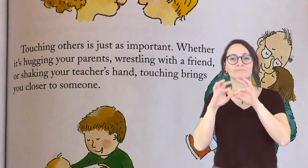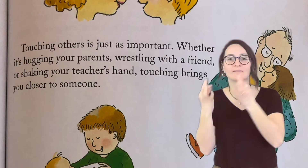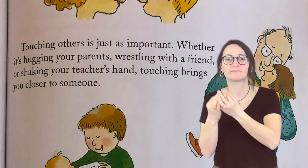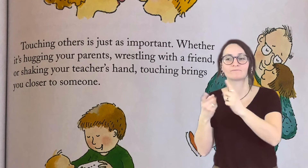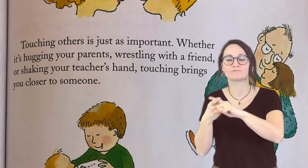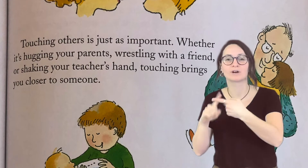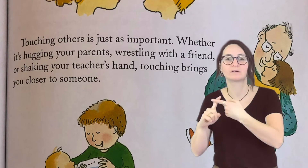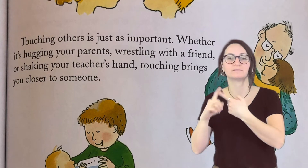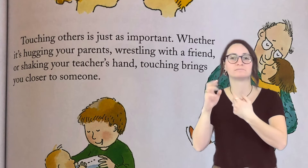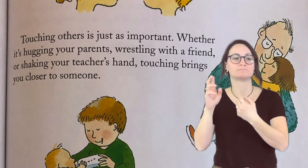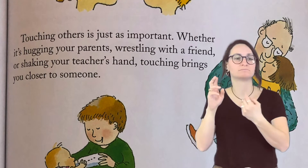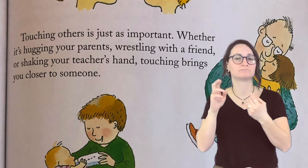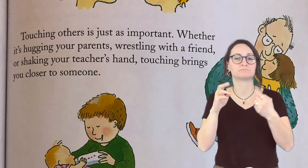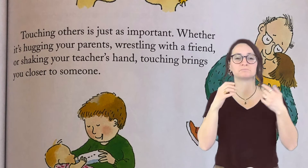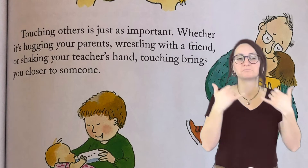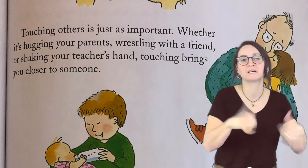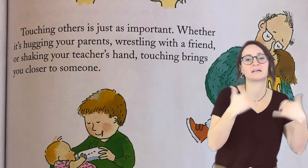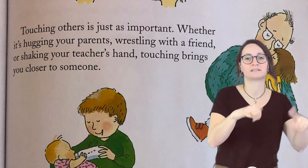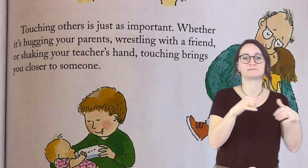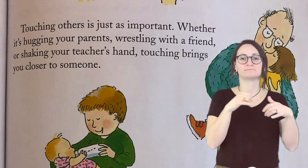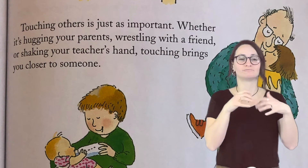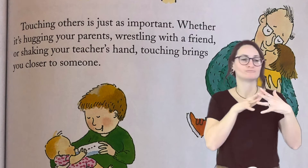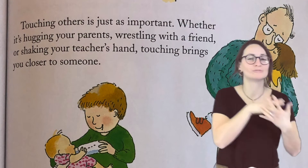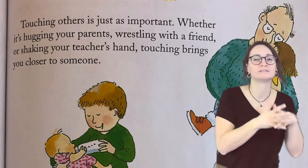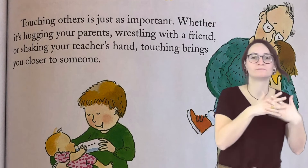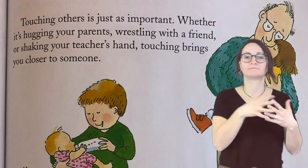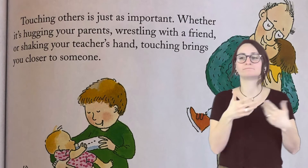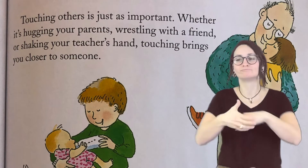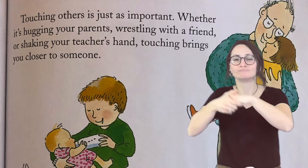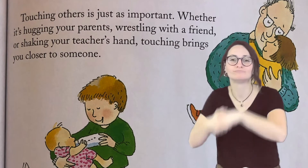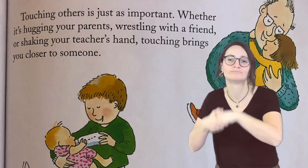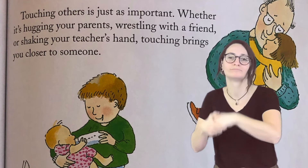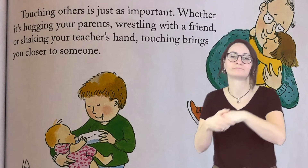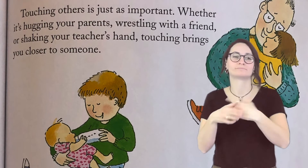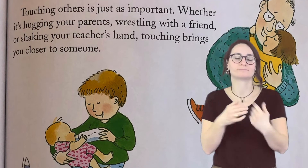hand. Touching brings you closer to someone.